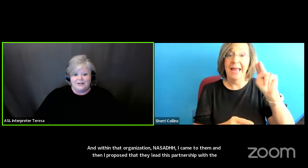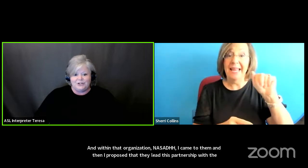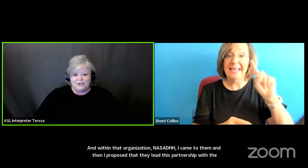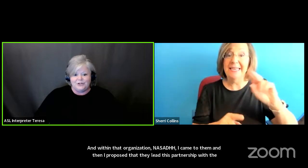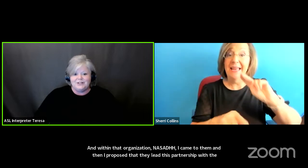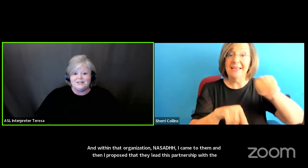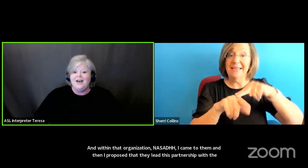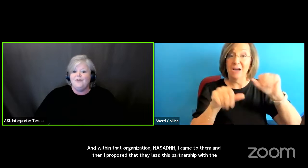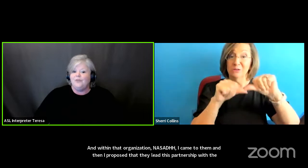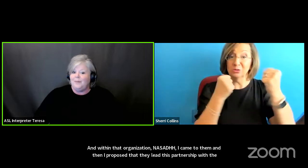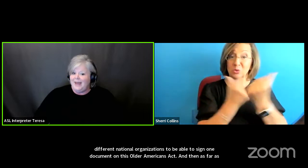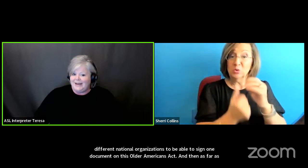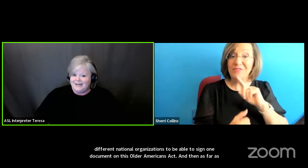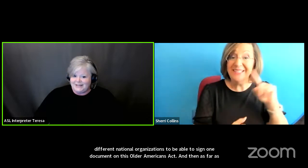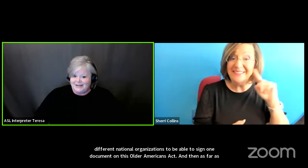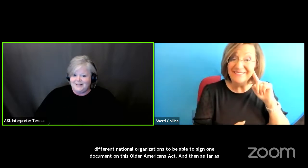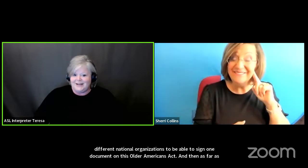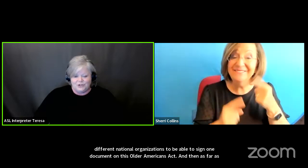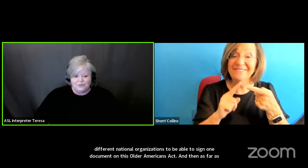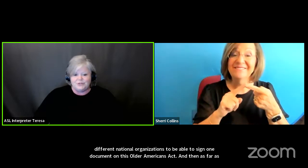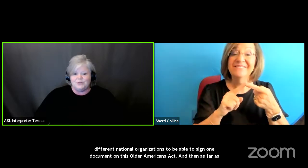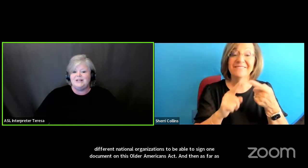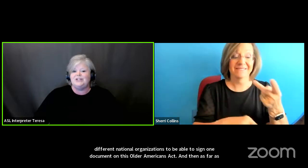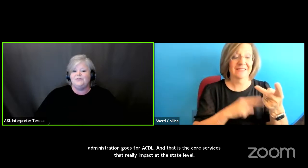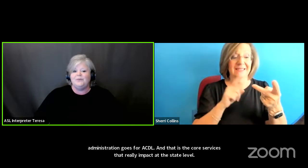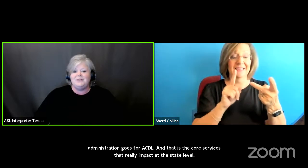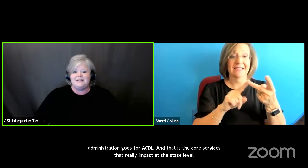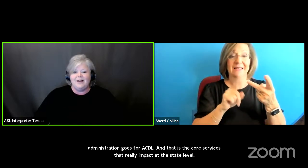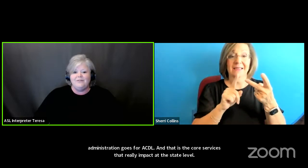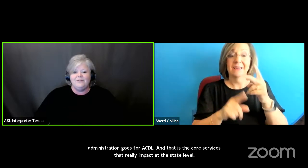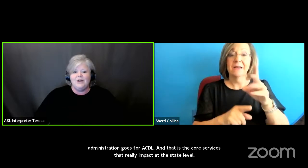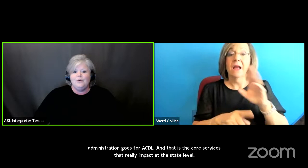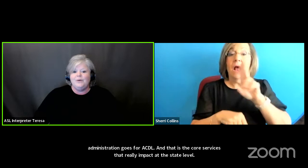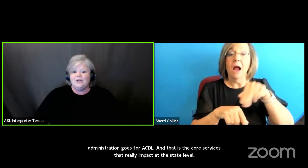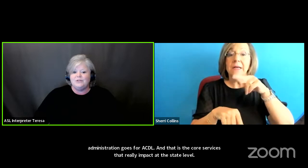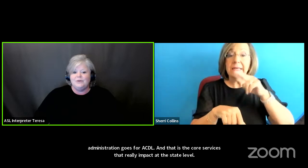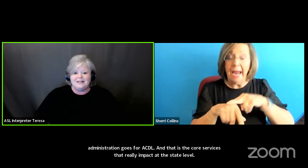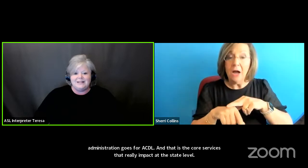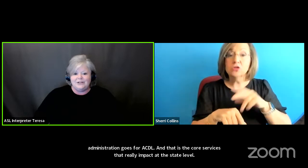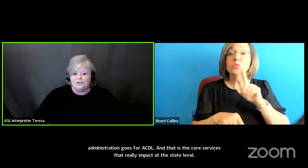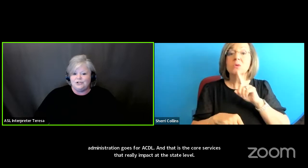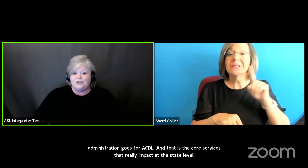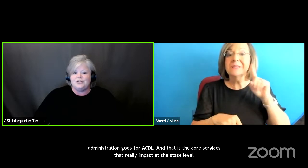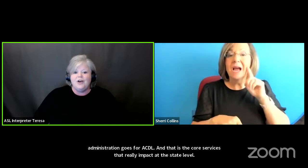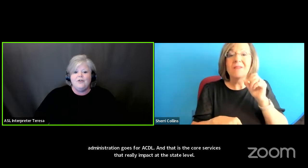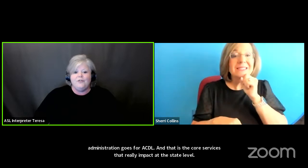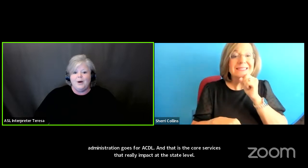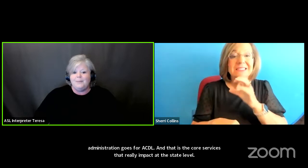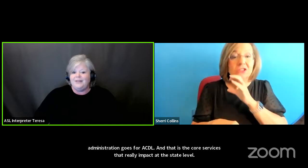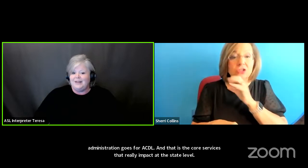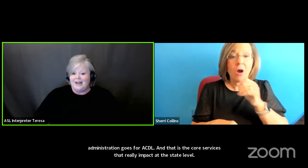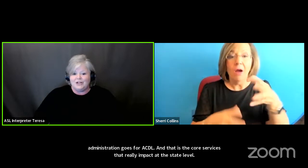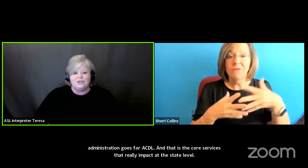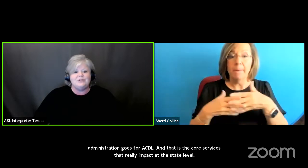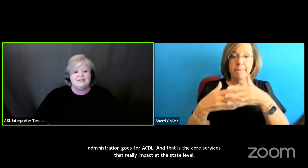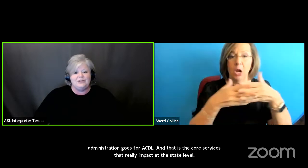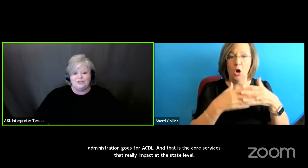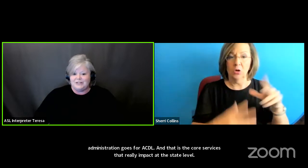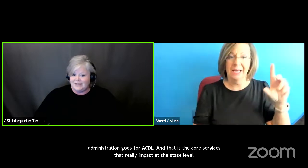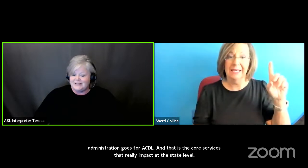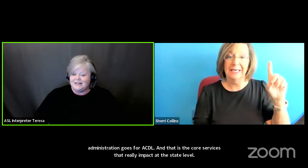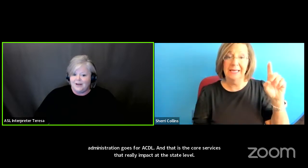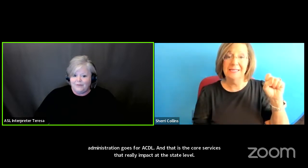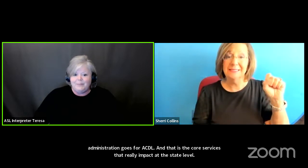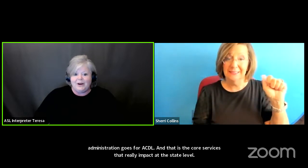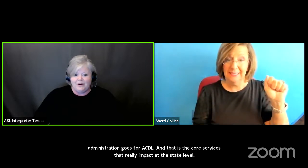several signatures from NAD, the National Association from the Deaf. We also got signatures from the National